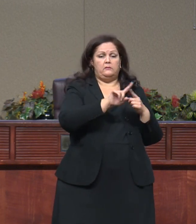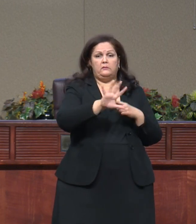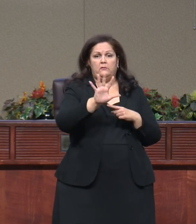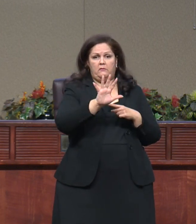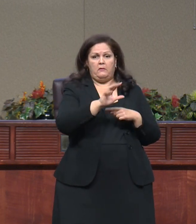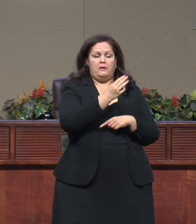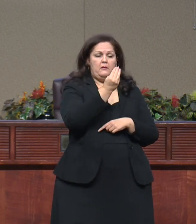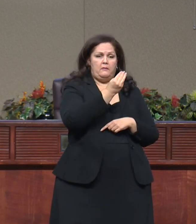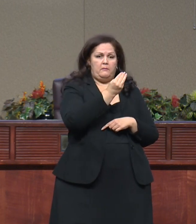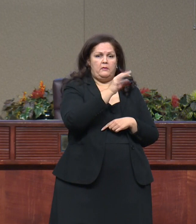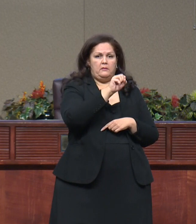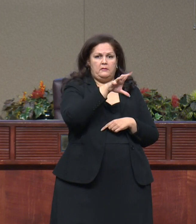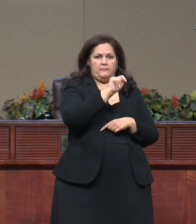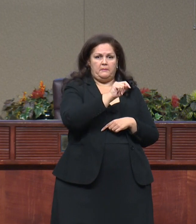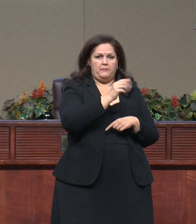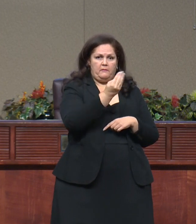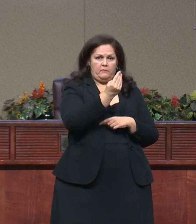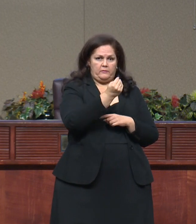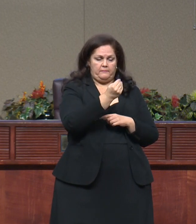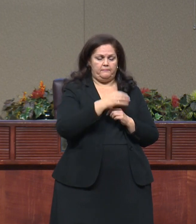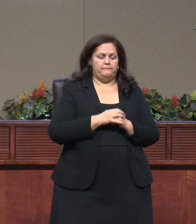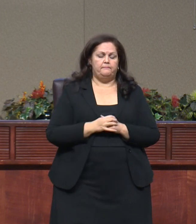for Monday, September the 14th.